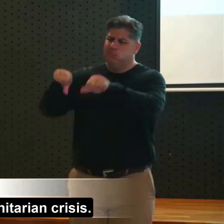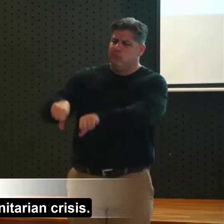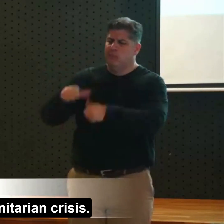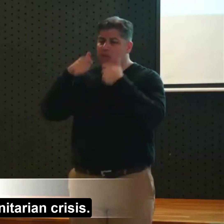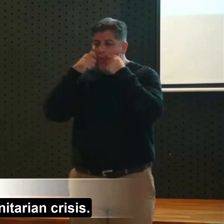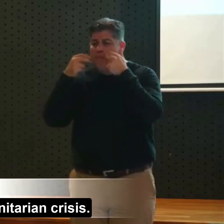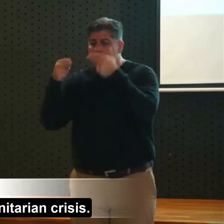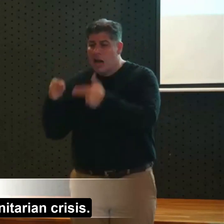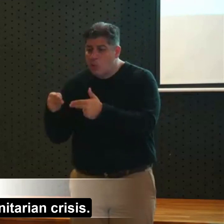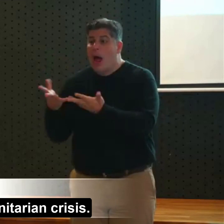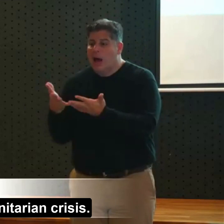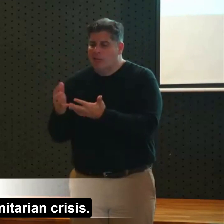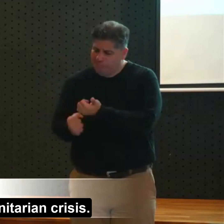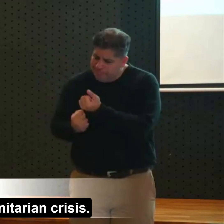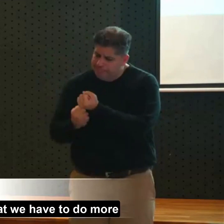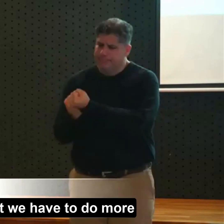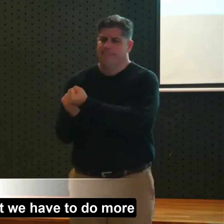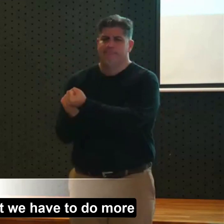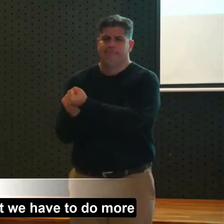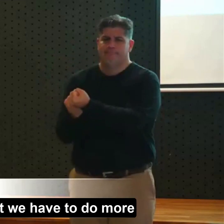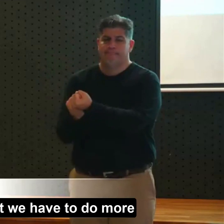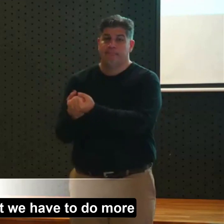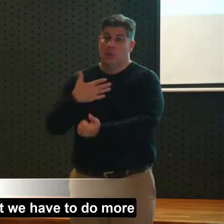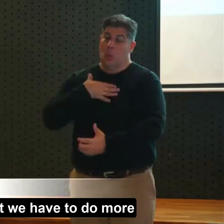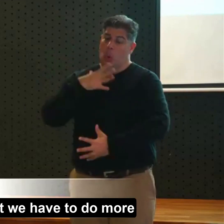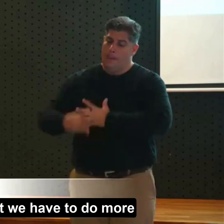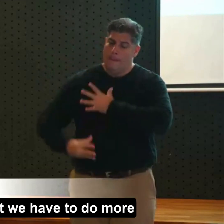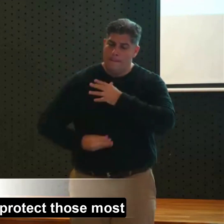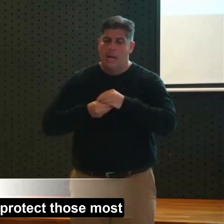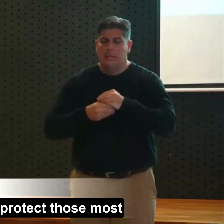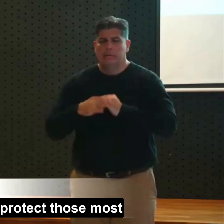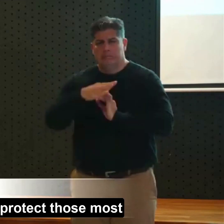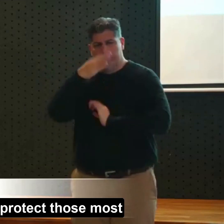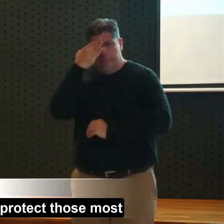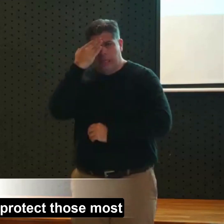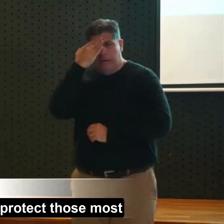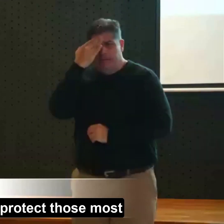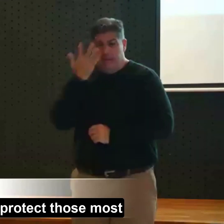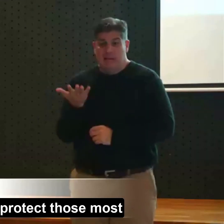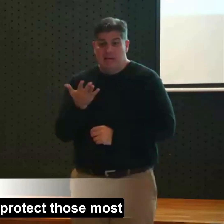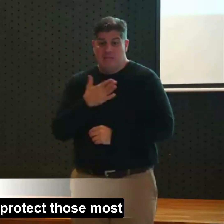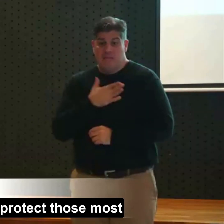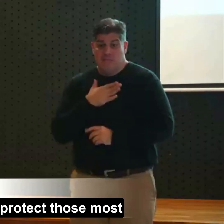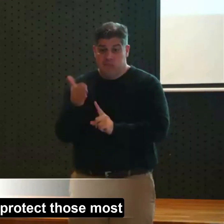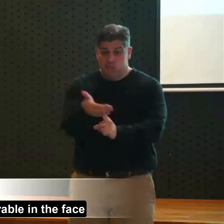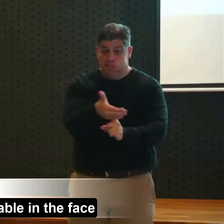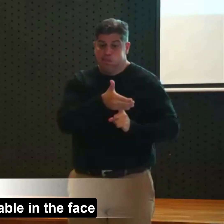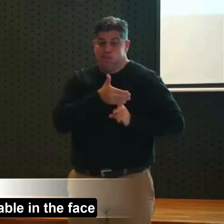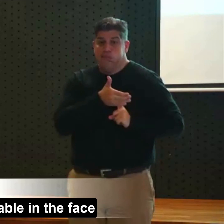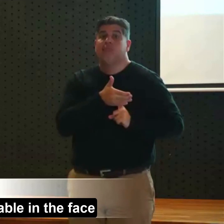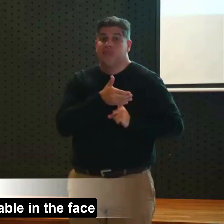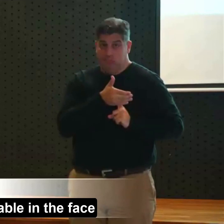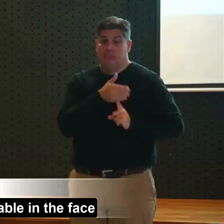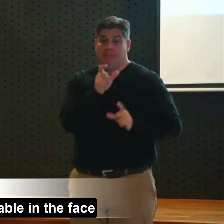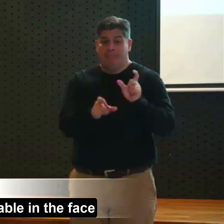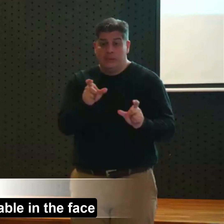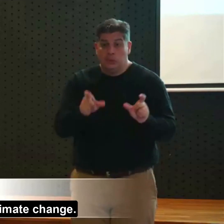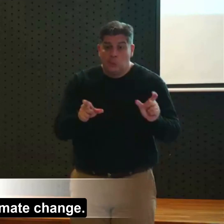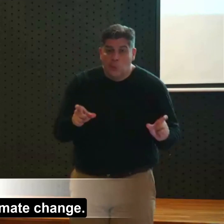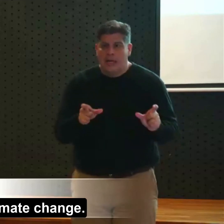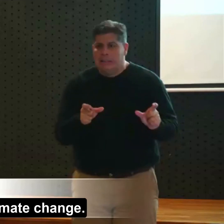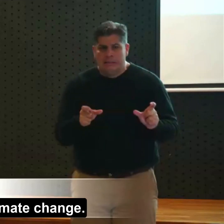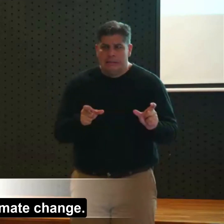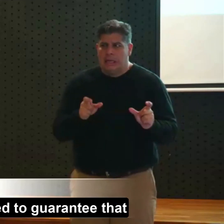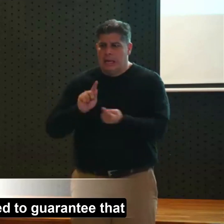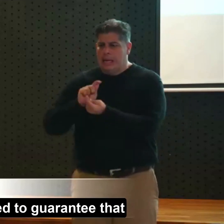or short humanitarian crisis. We know that we have to do more in order to protect those most vulnerable in the face